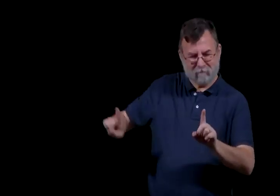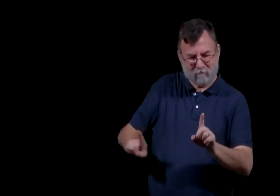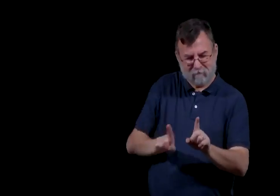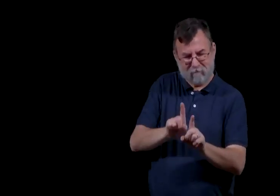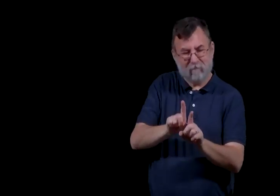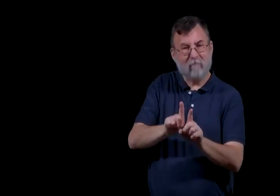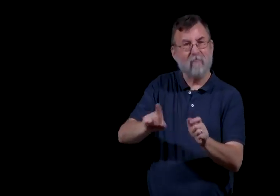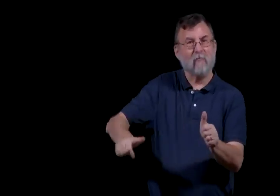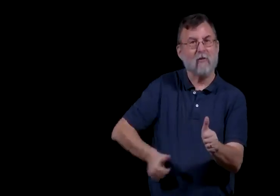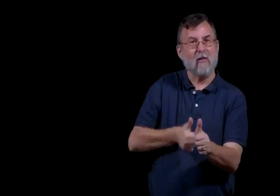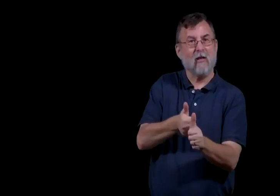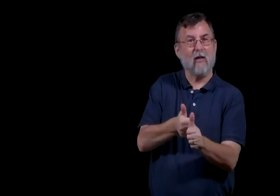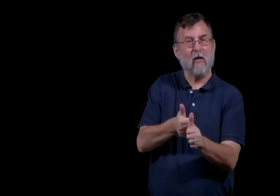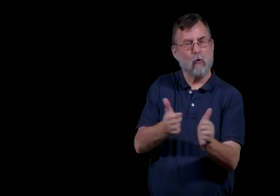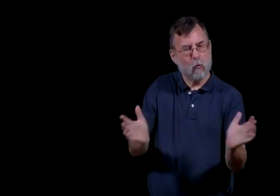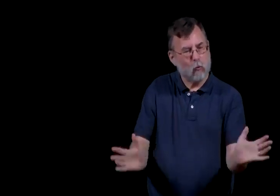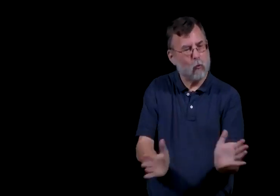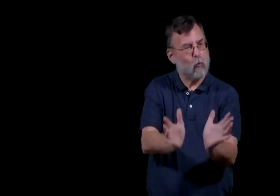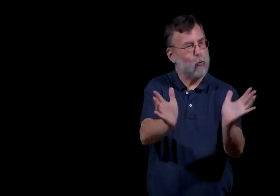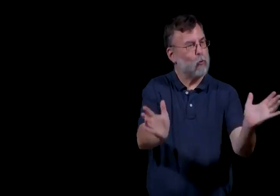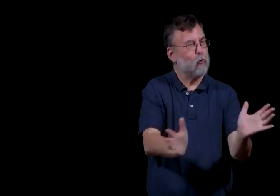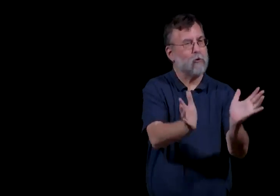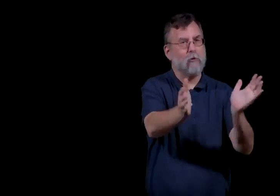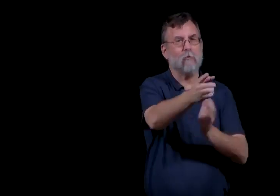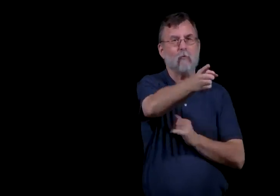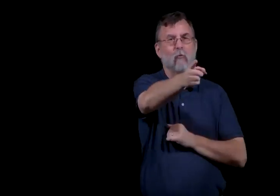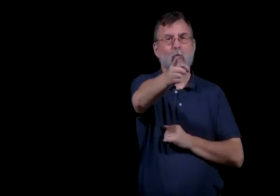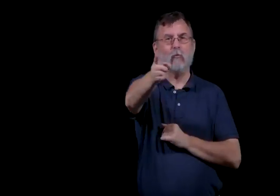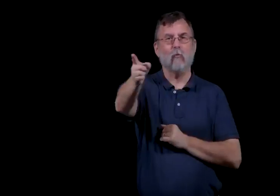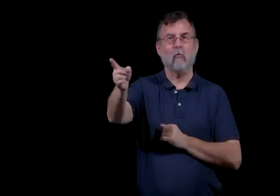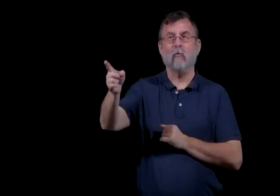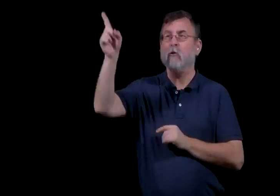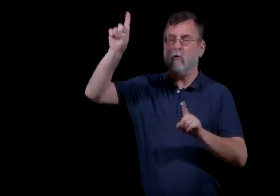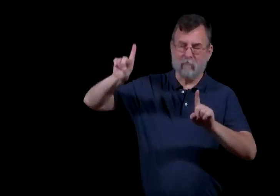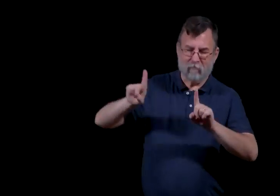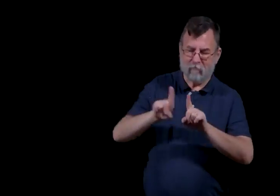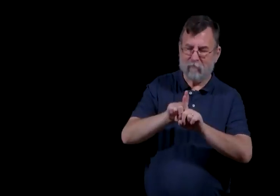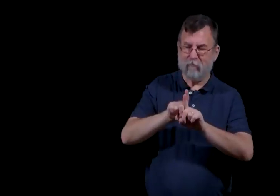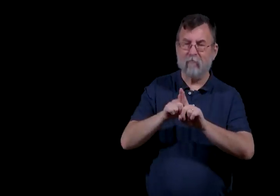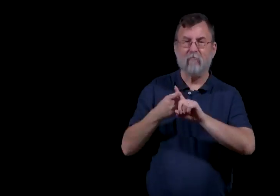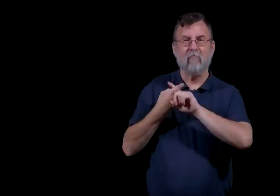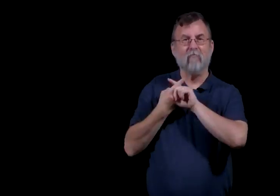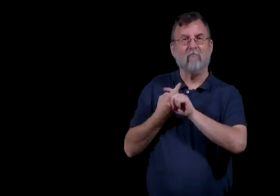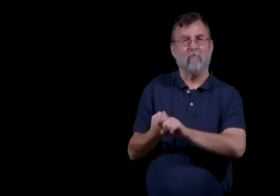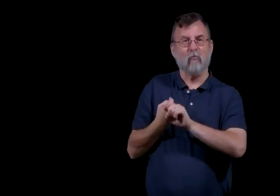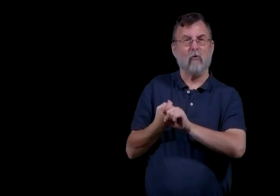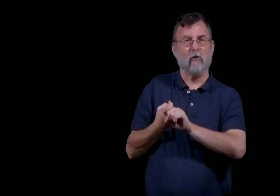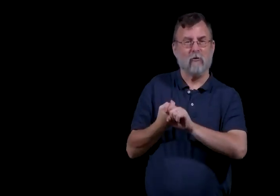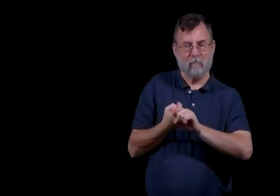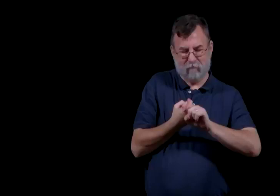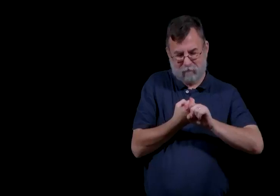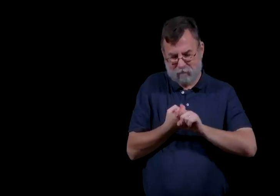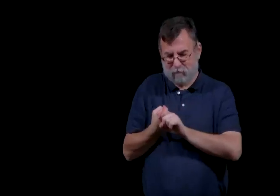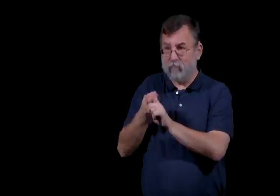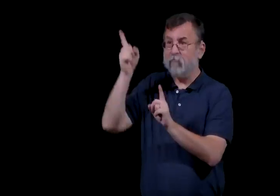go behind you to encourage you. May he be with you to be a